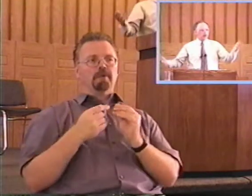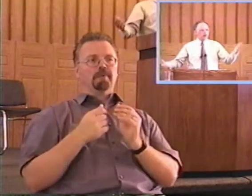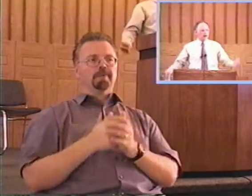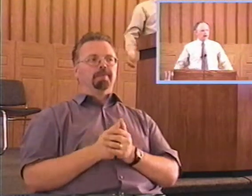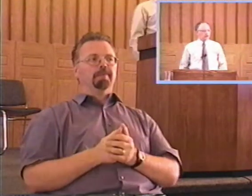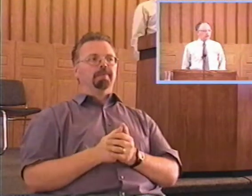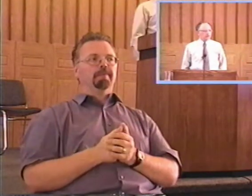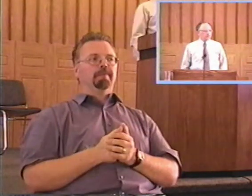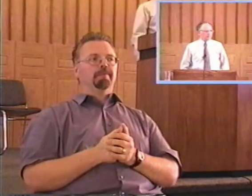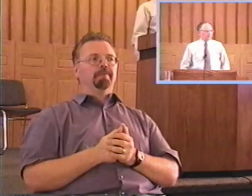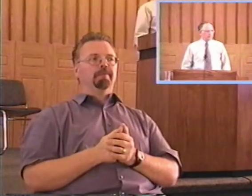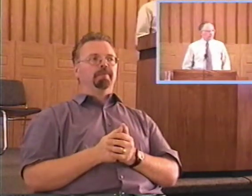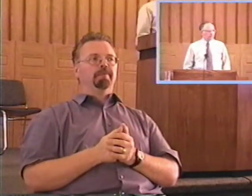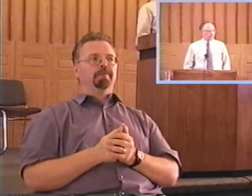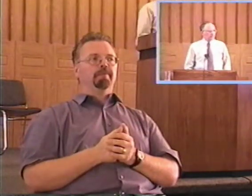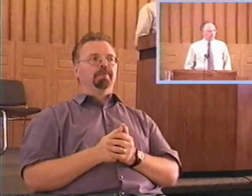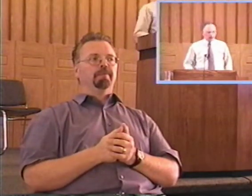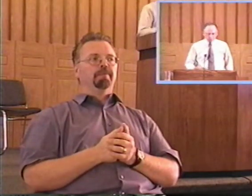Think about it.